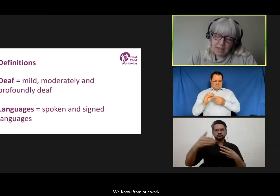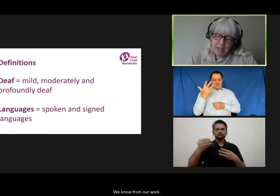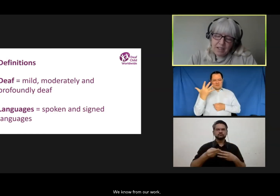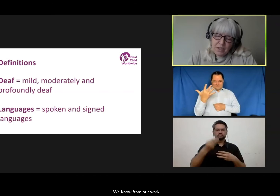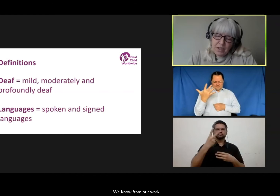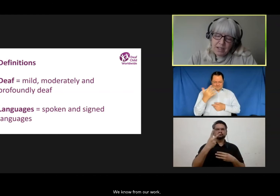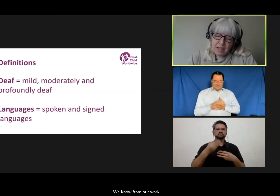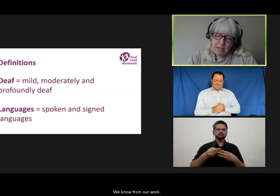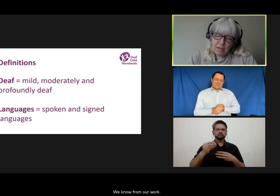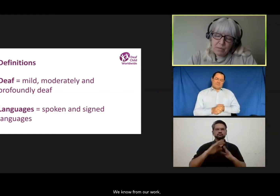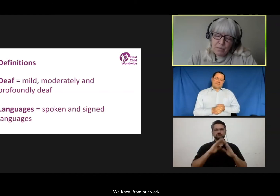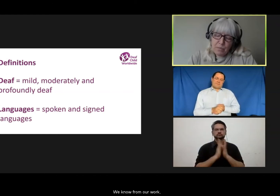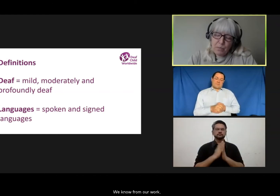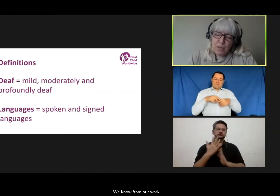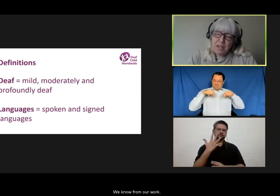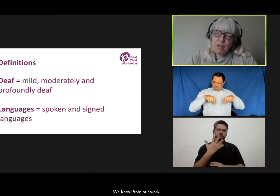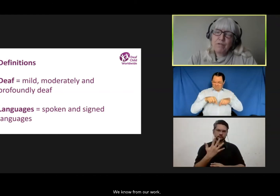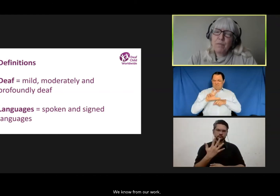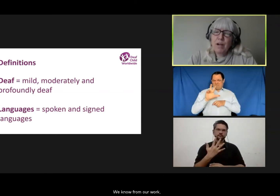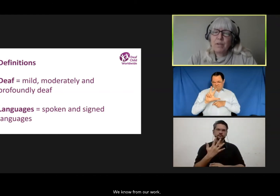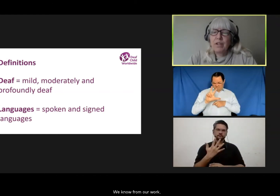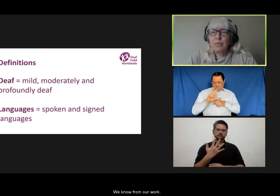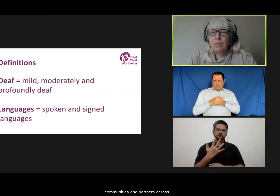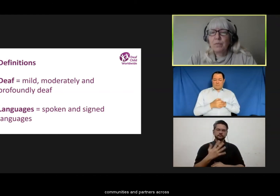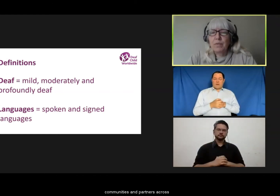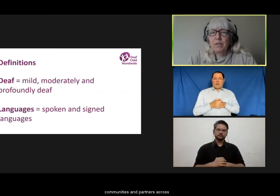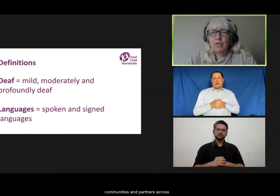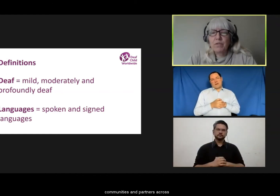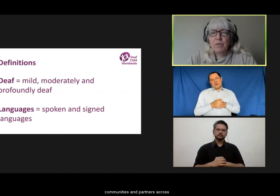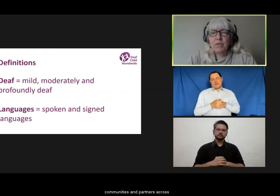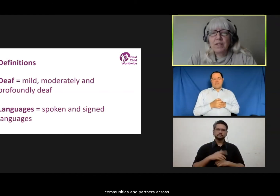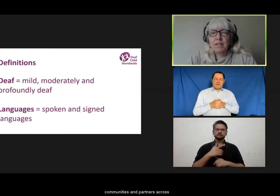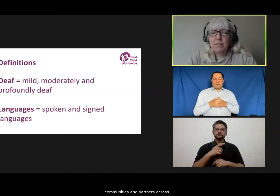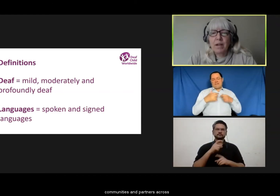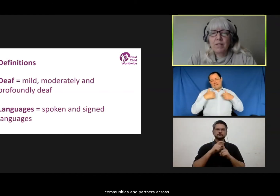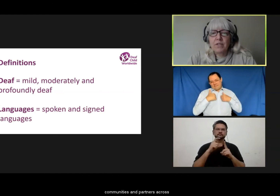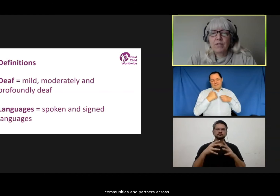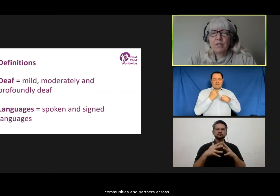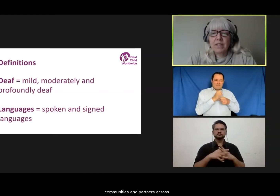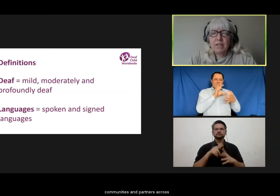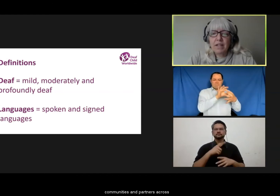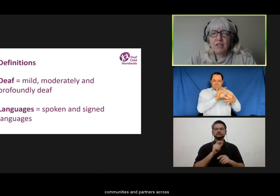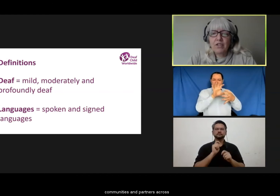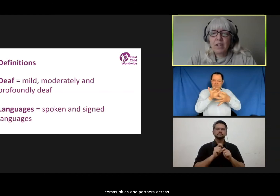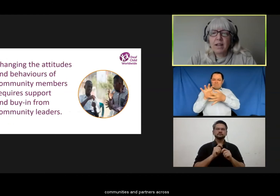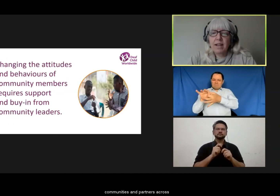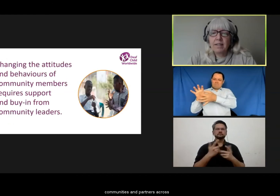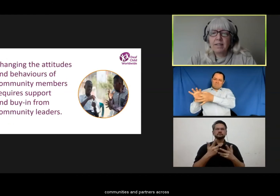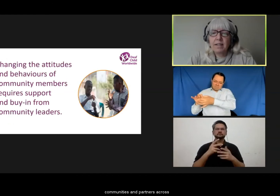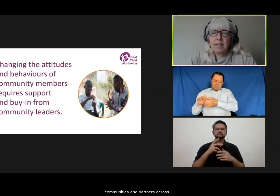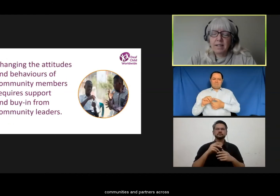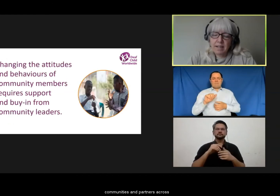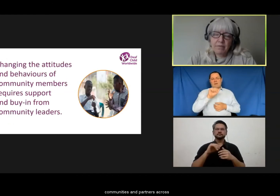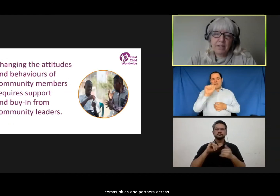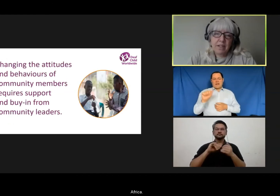And we're going to, we know from our work, we work with lots of communities and partners across South Asia